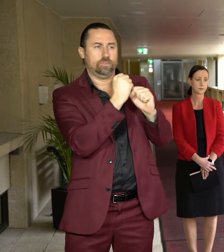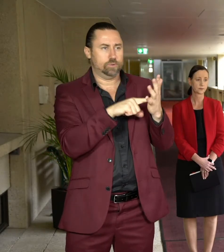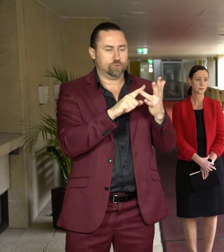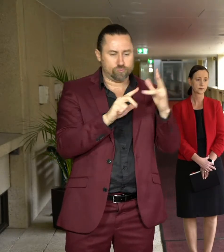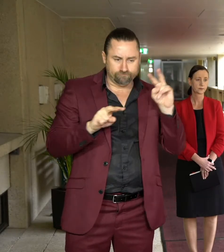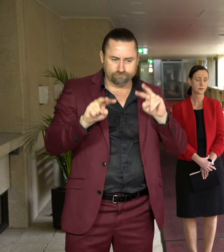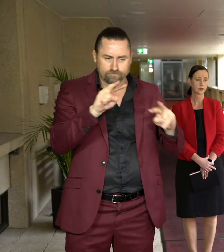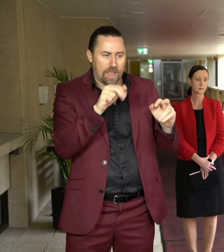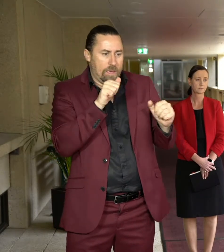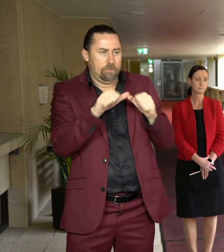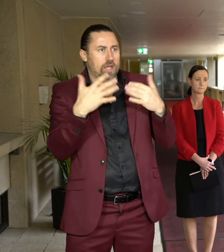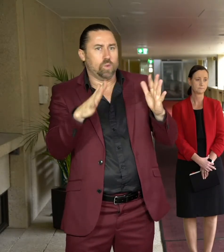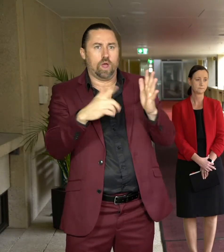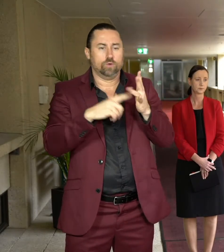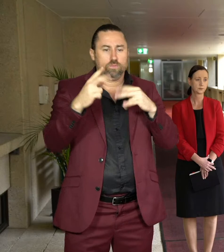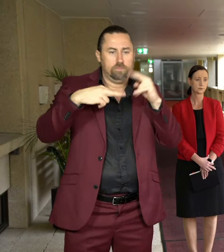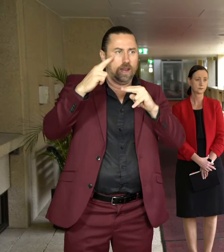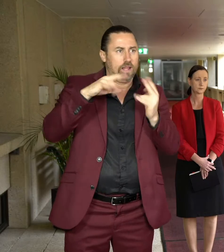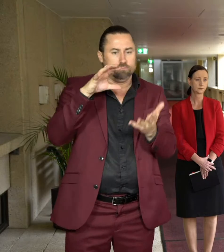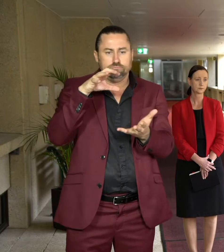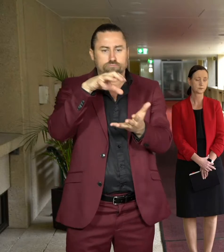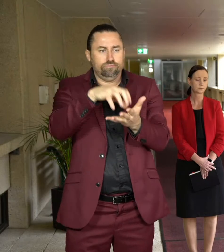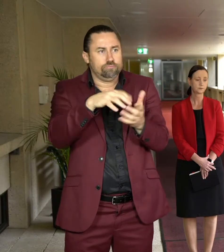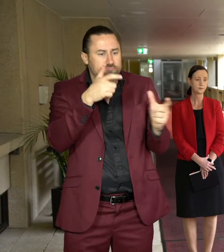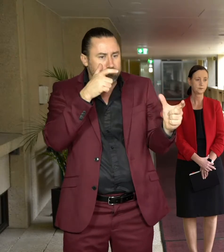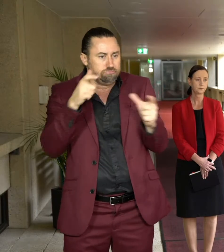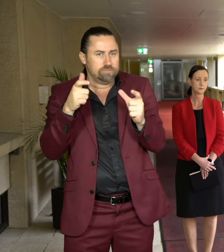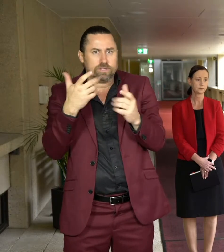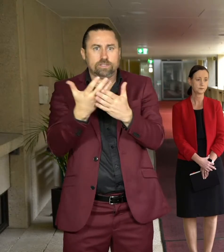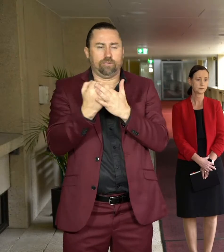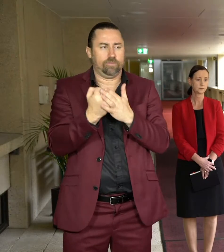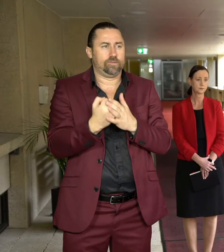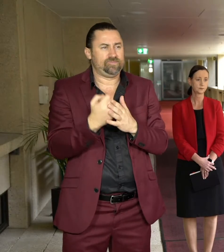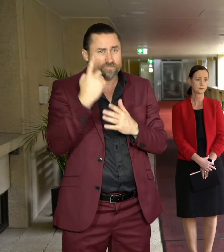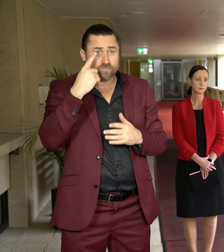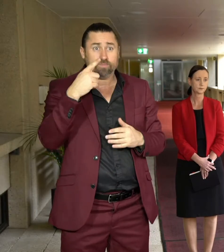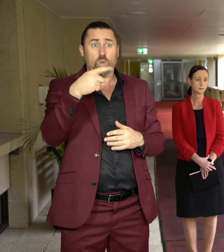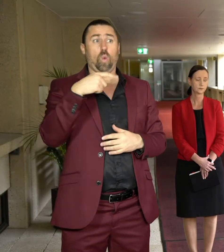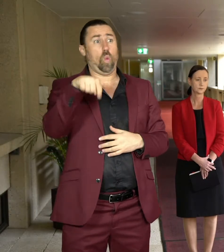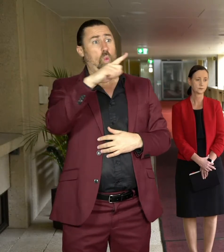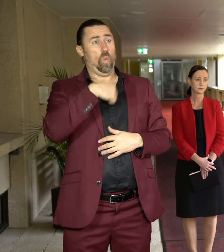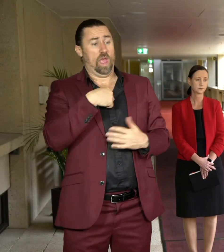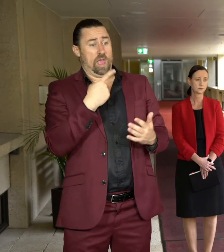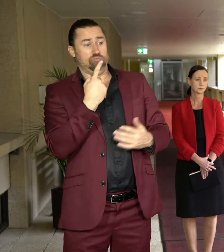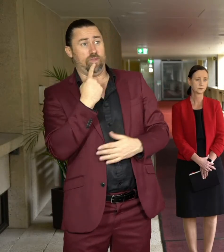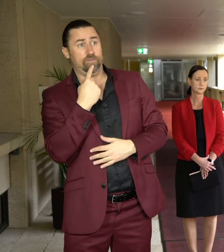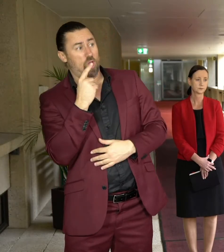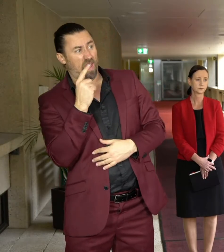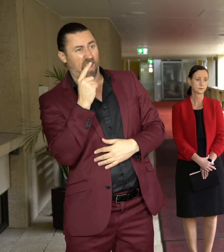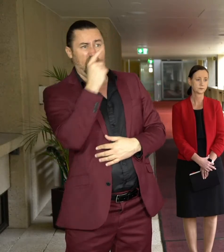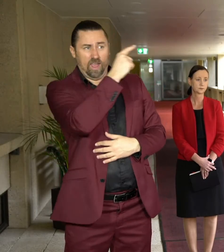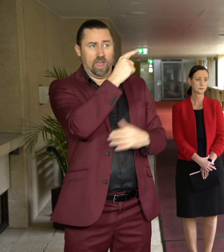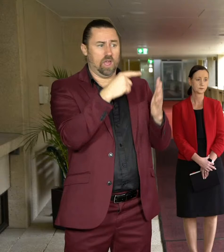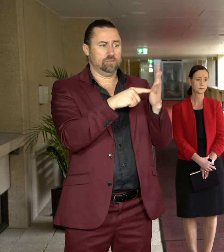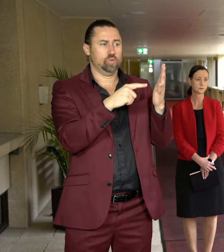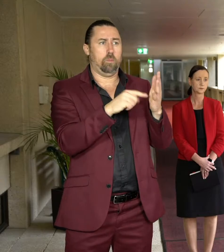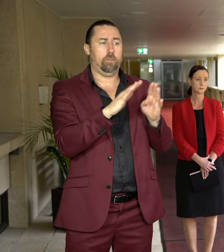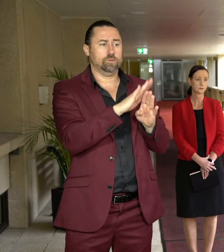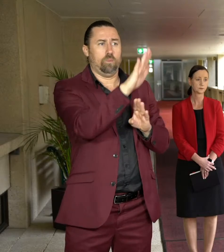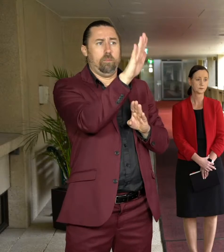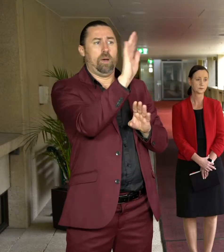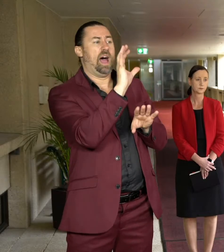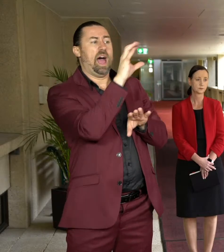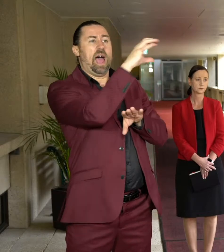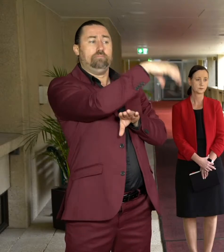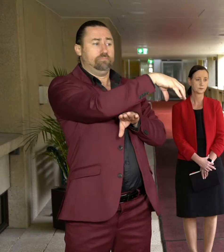what Queenslanders liked about the regional quarantine proposal was the distance between this facility